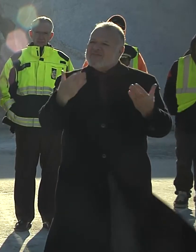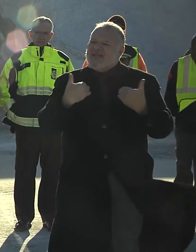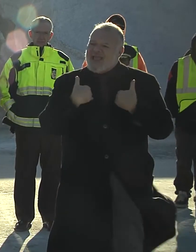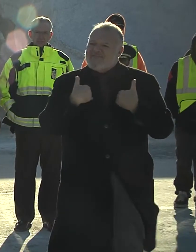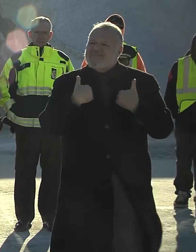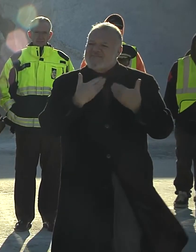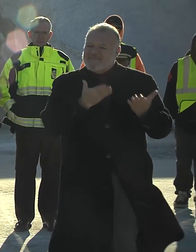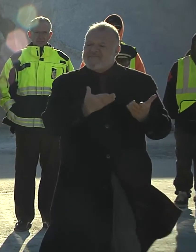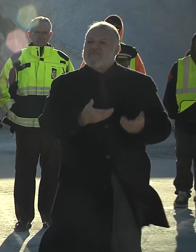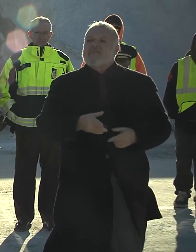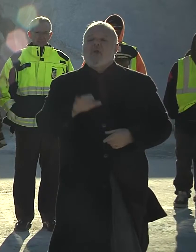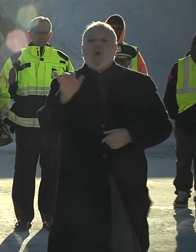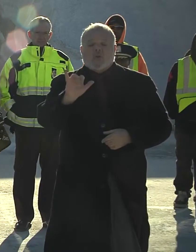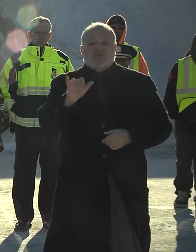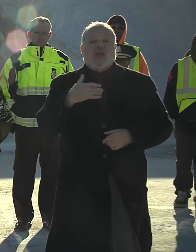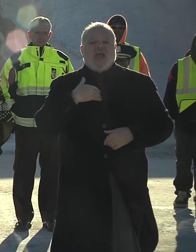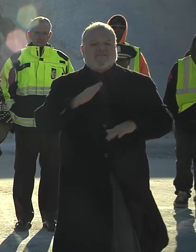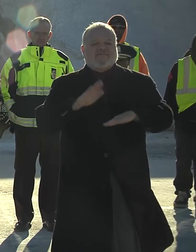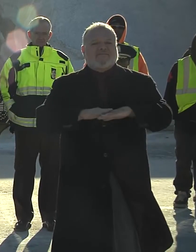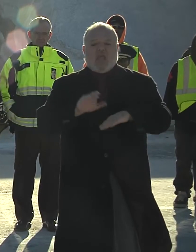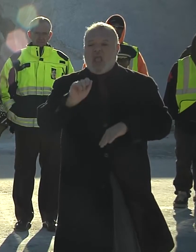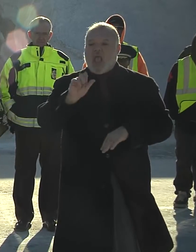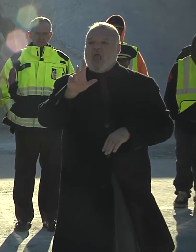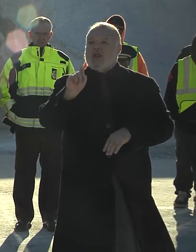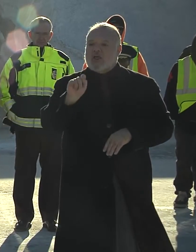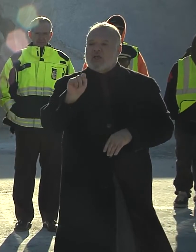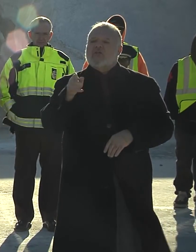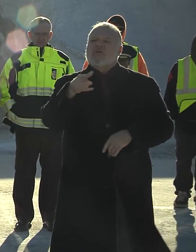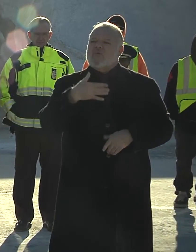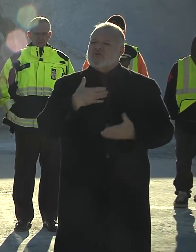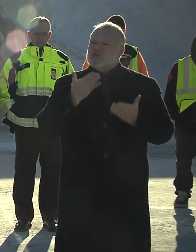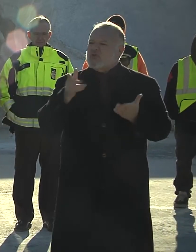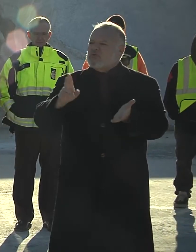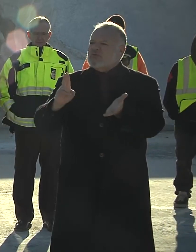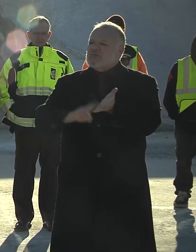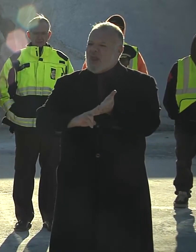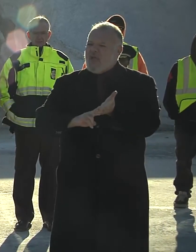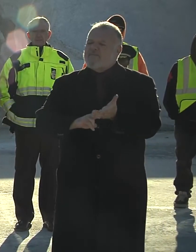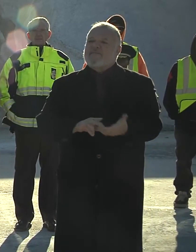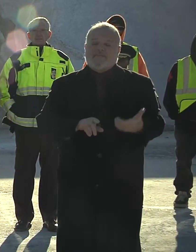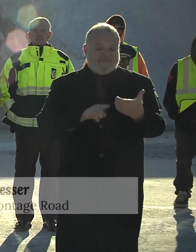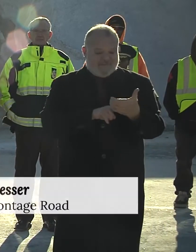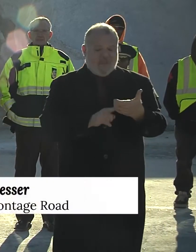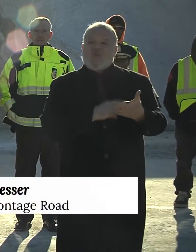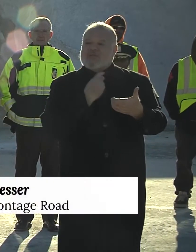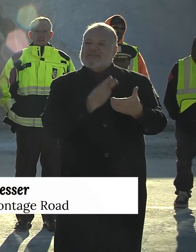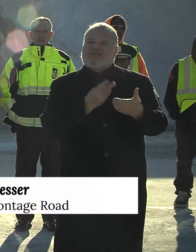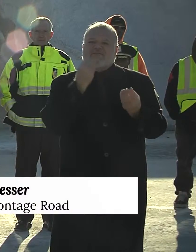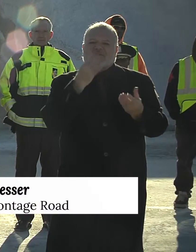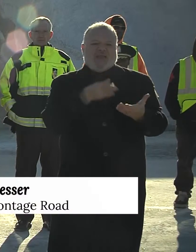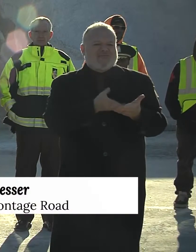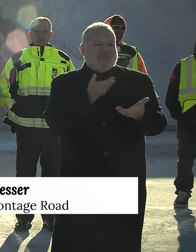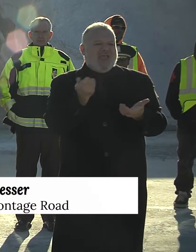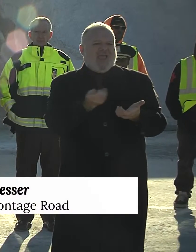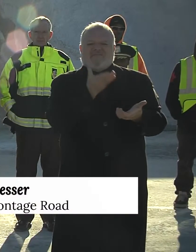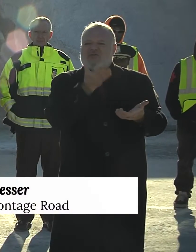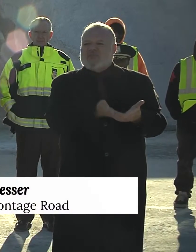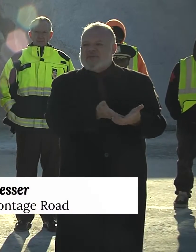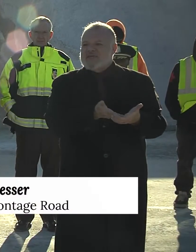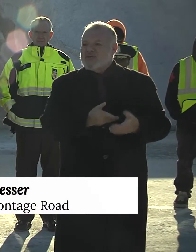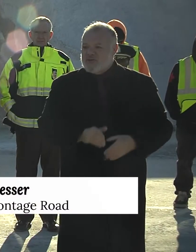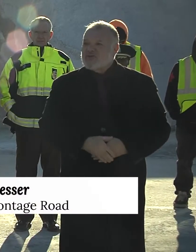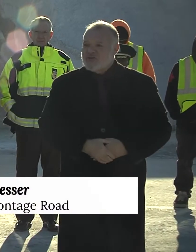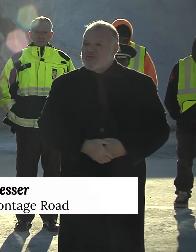send notifications to residents' phone. You can also access all snow emergency information on boston.gov and follow 311 on all